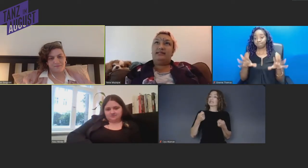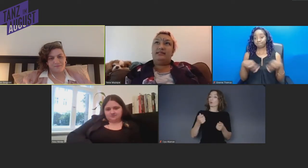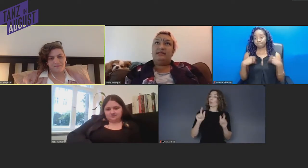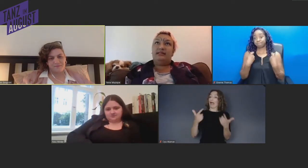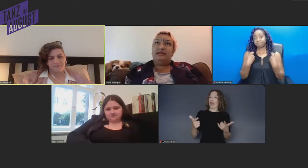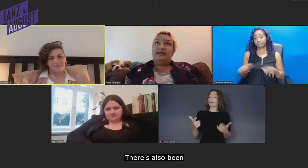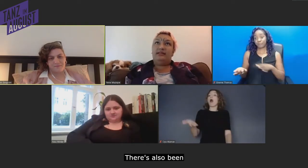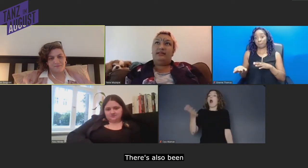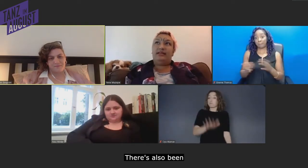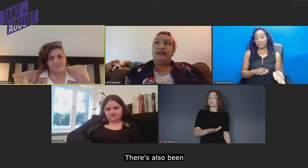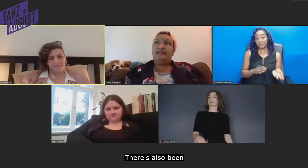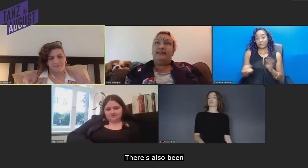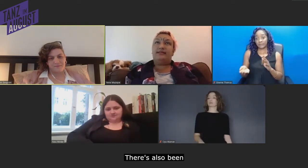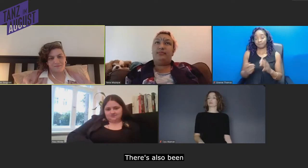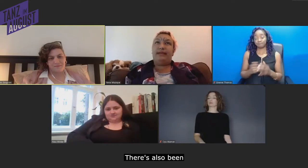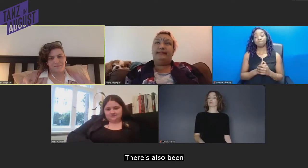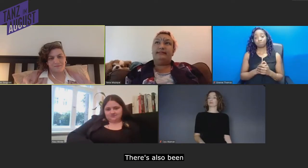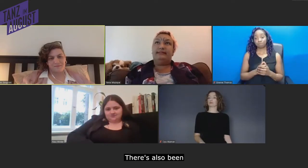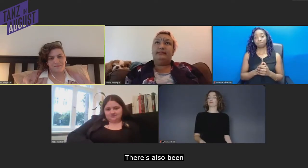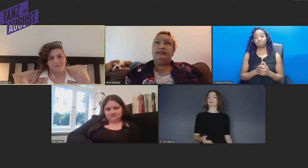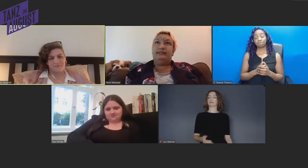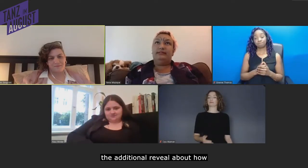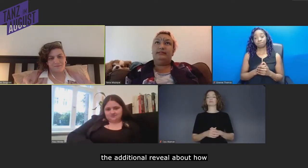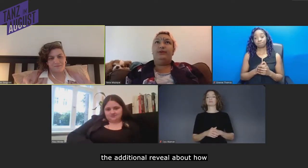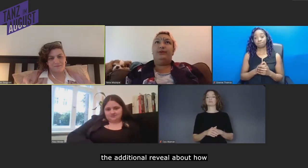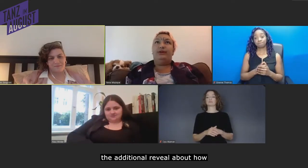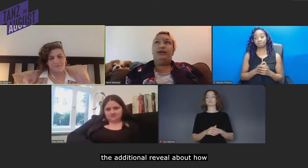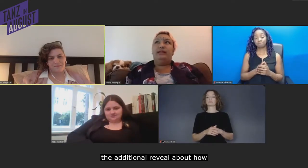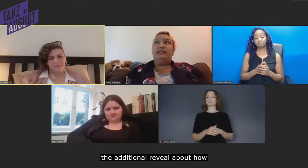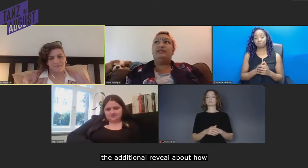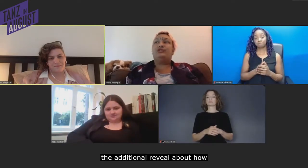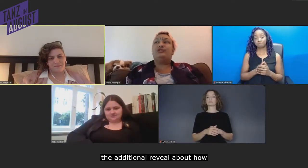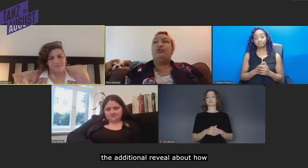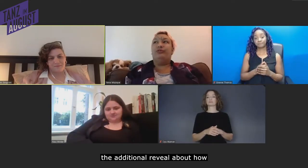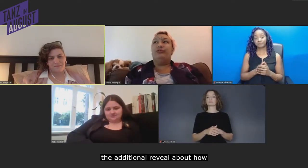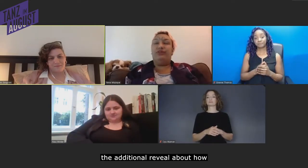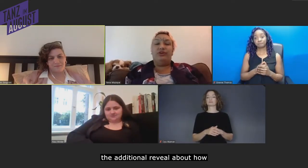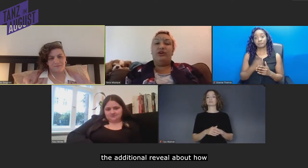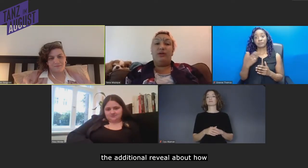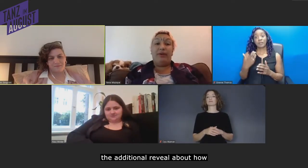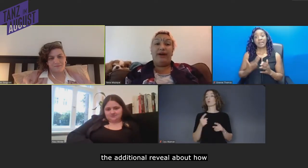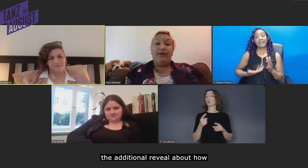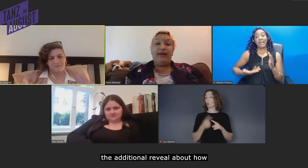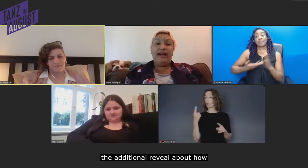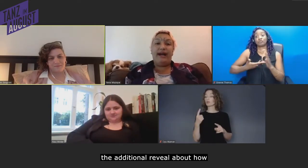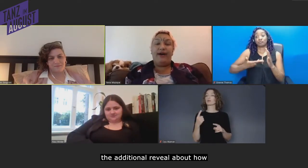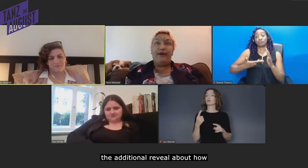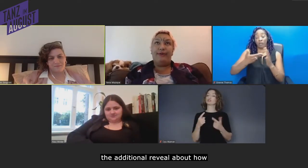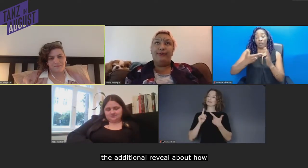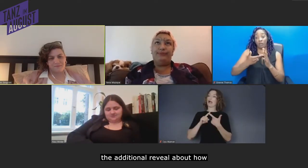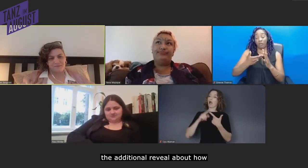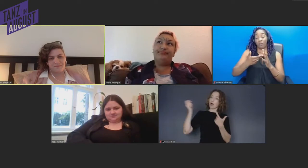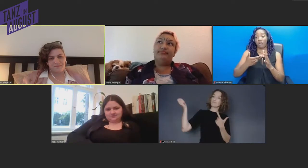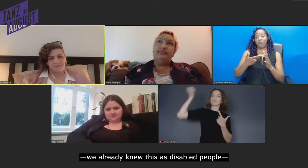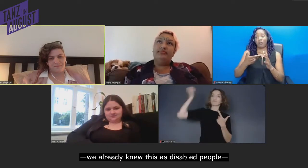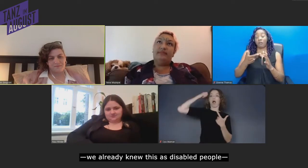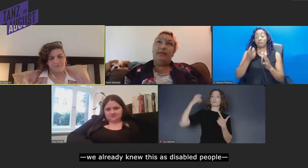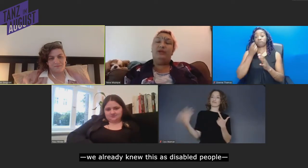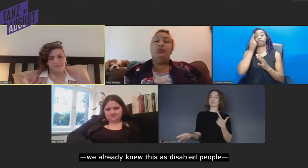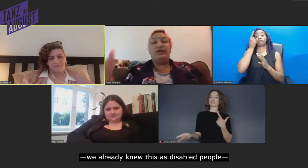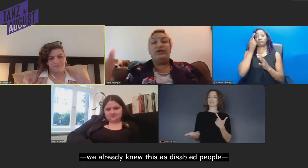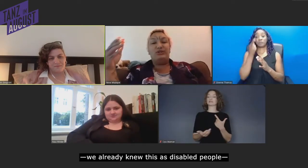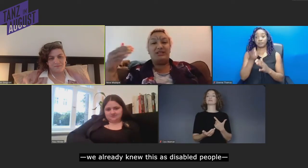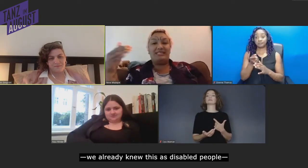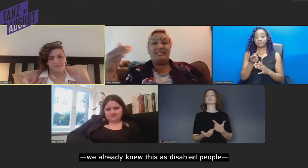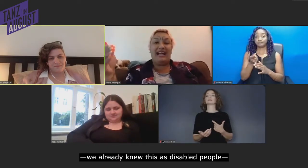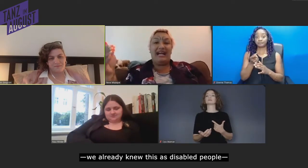And there has also been an additional reveal about how, I mean, we